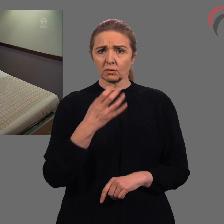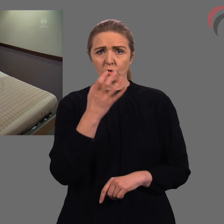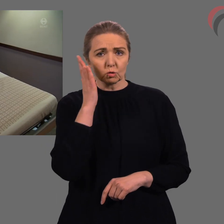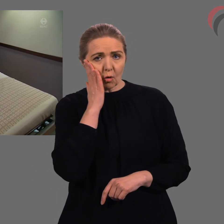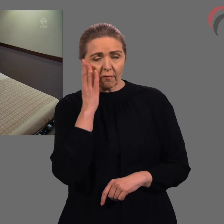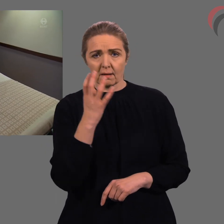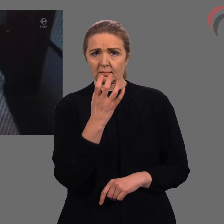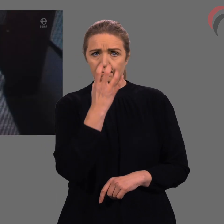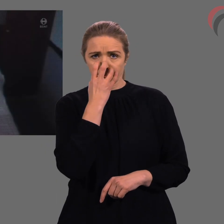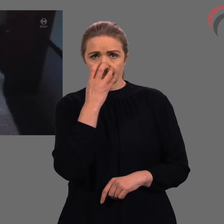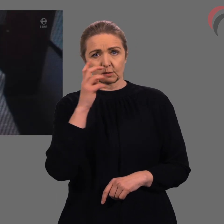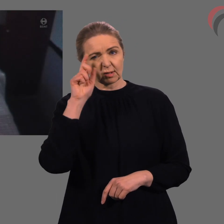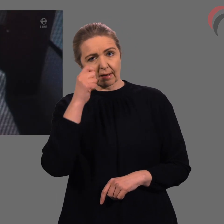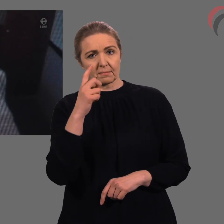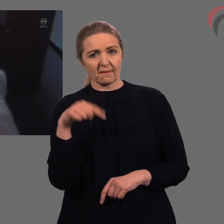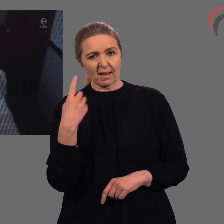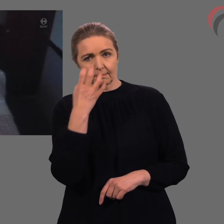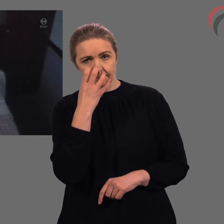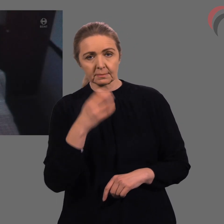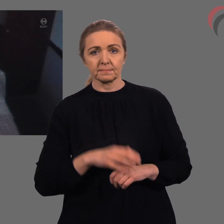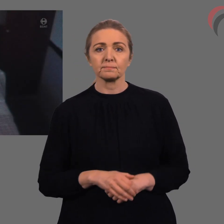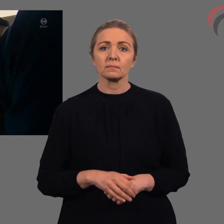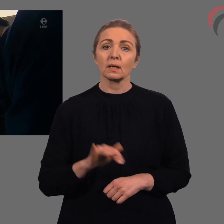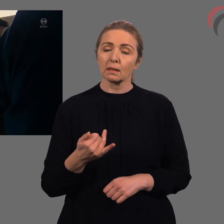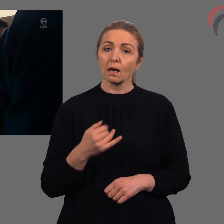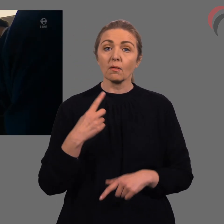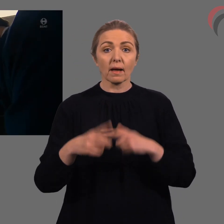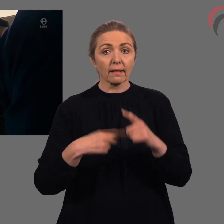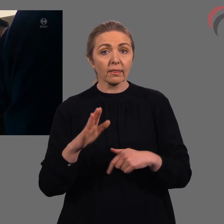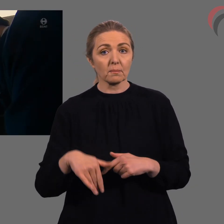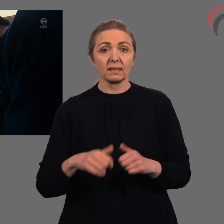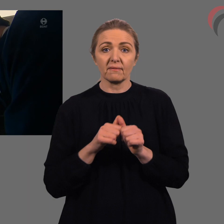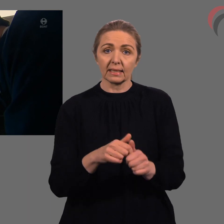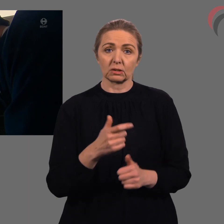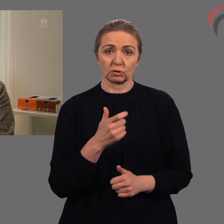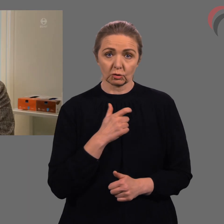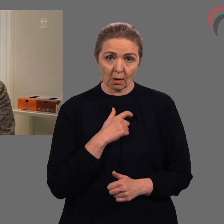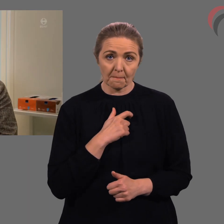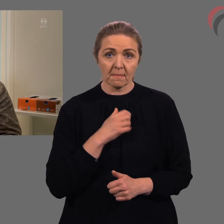með aðstoð svefnvélar. There's still a bit of stigma around sleep apnea as a condition.